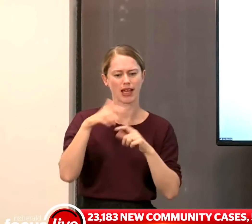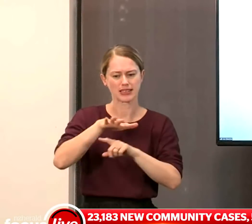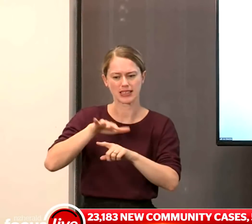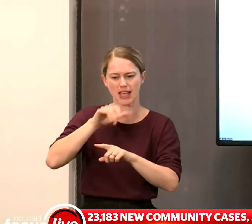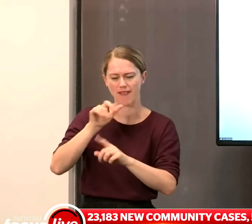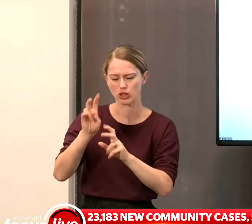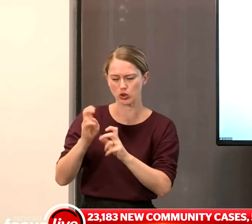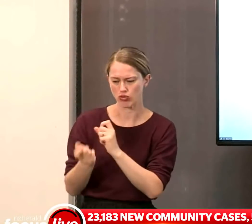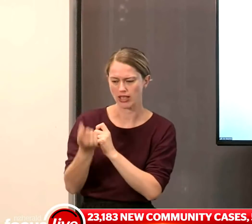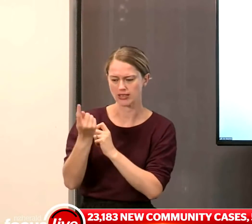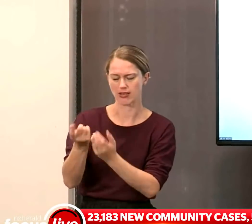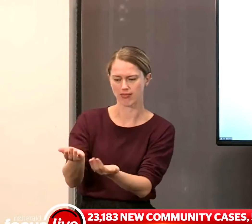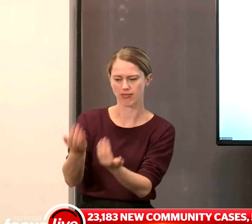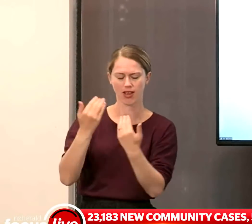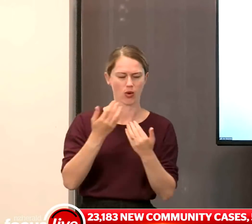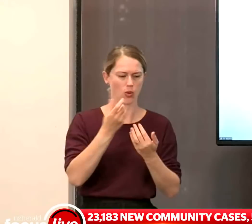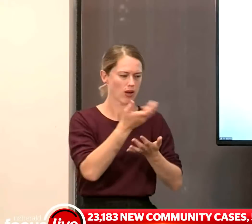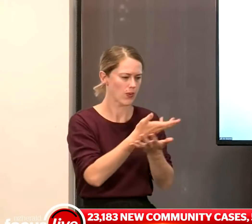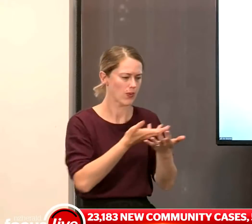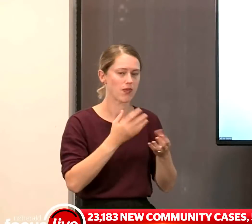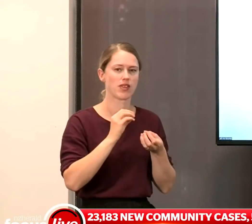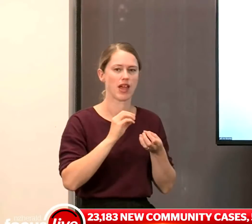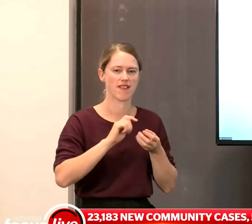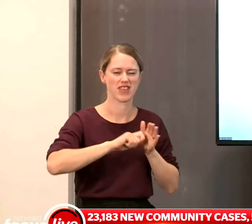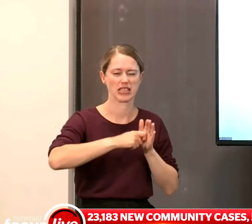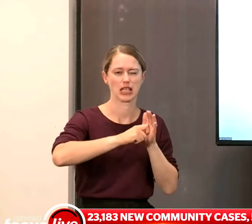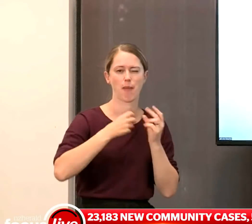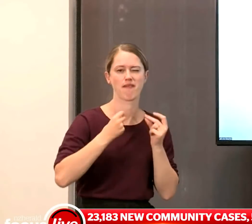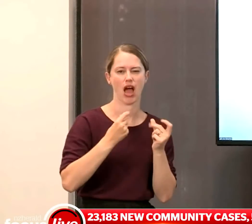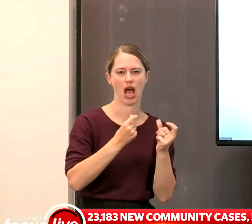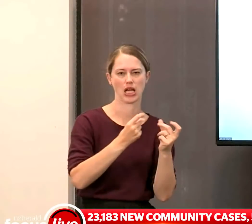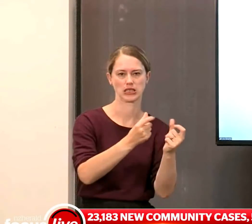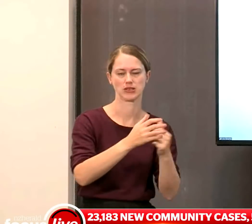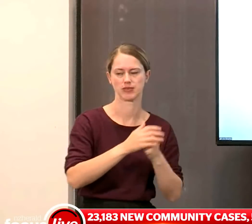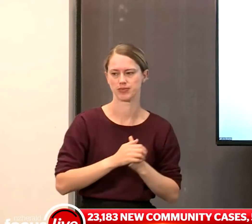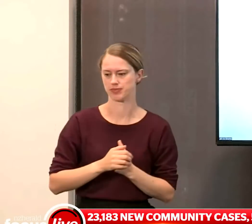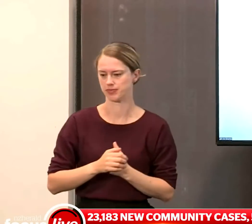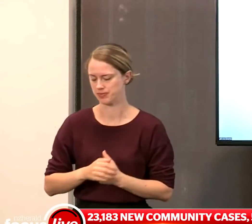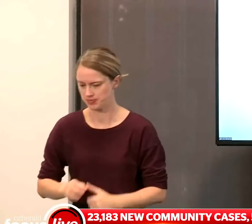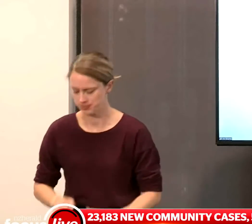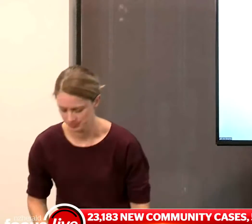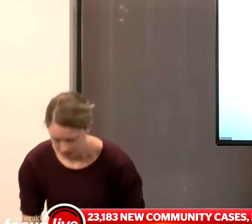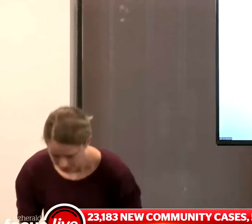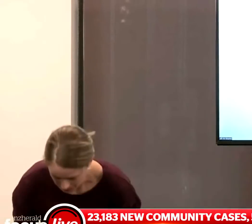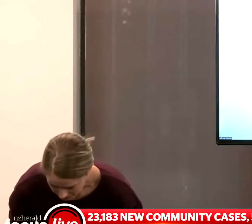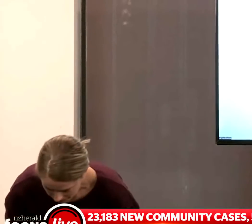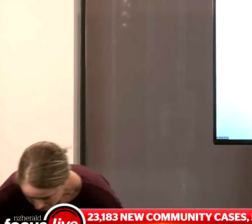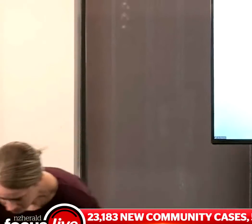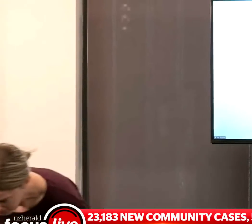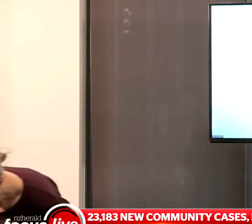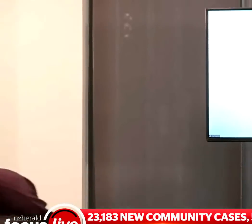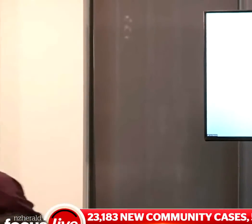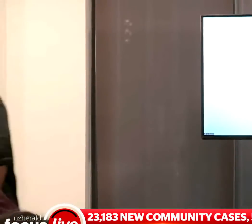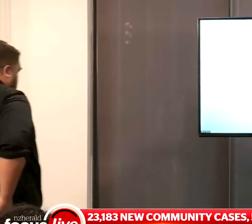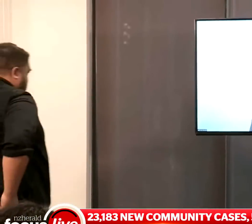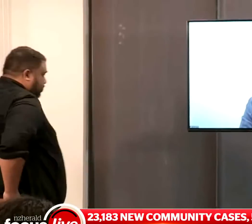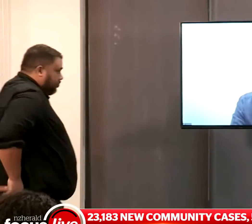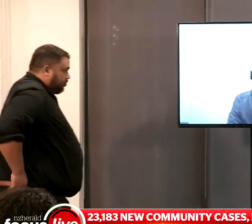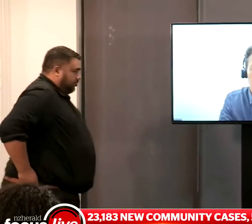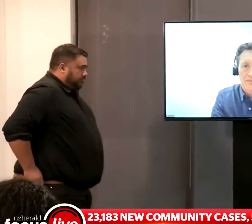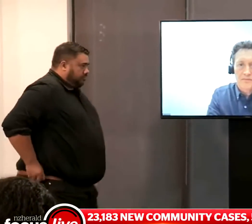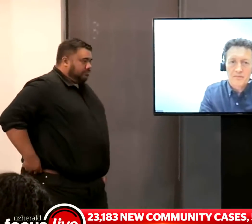issues arise, and they're problem solving as fast as they can. Yeah. So the main delay that's been